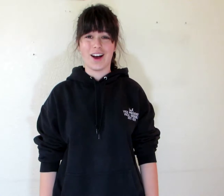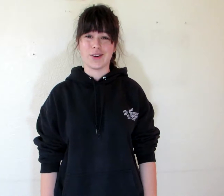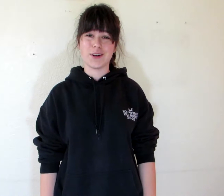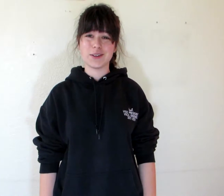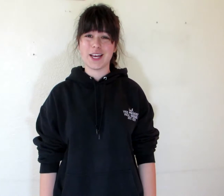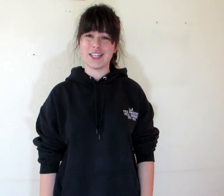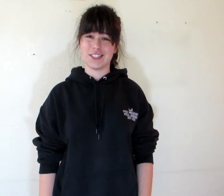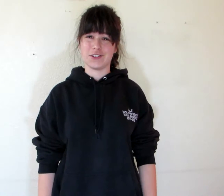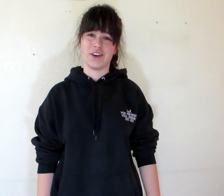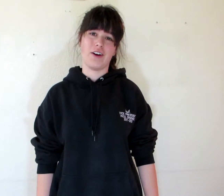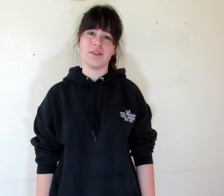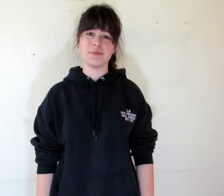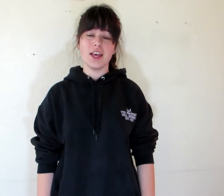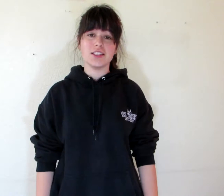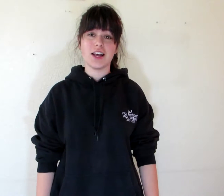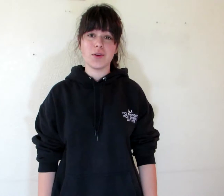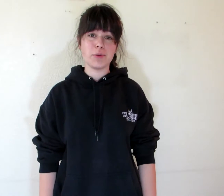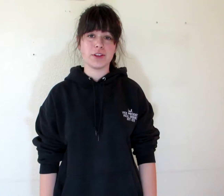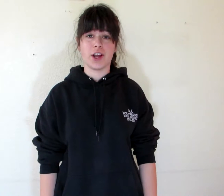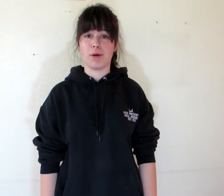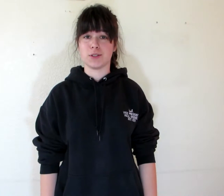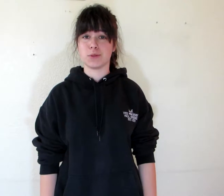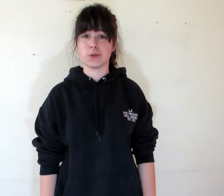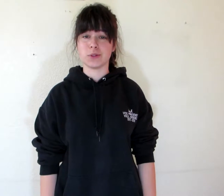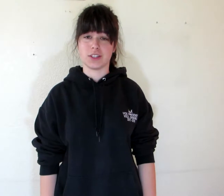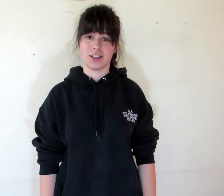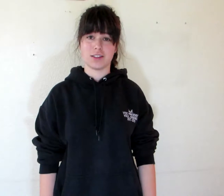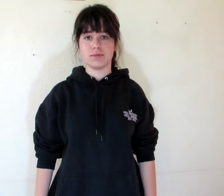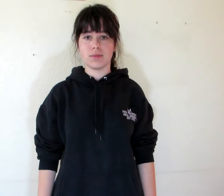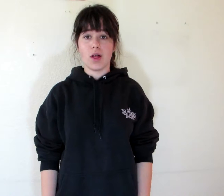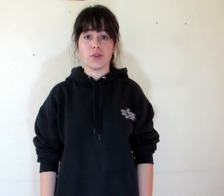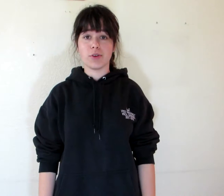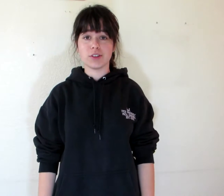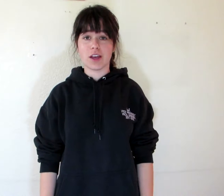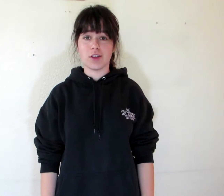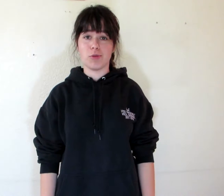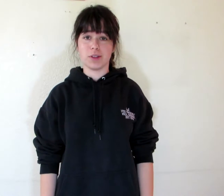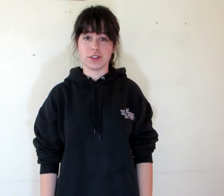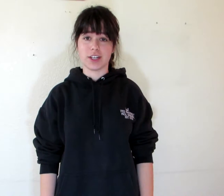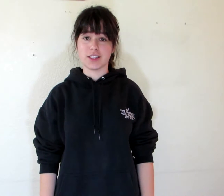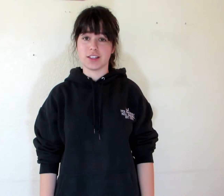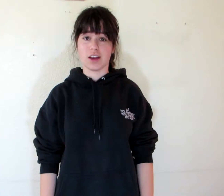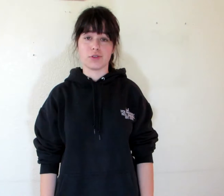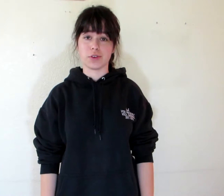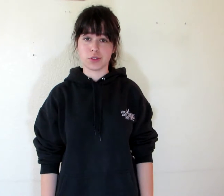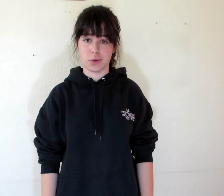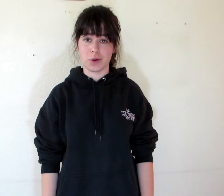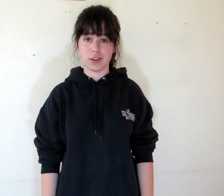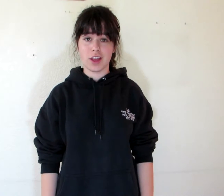Hi, welcome to ASL for All. Today we'll be learning about some school signs. The first sign that we'll be learning is the sign for school. You'll